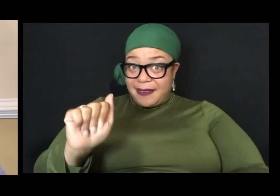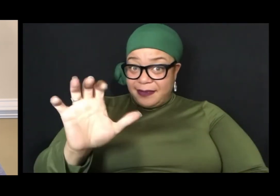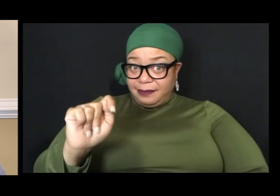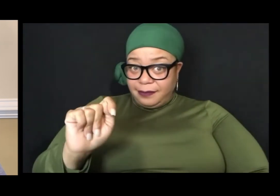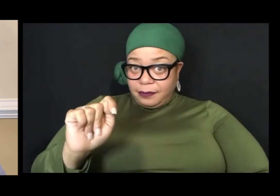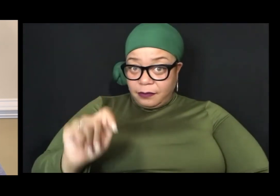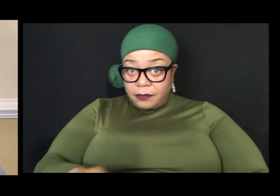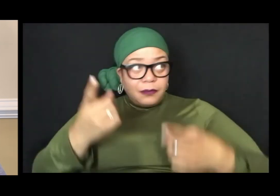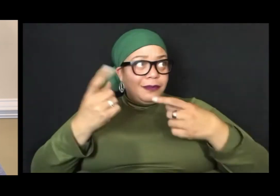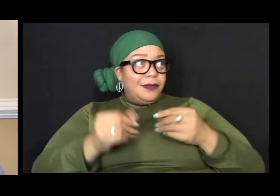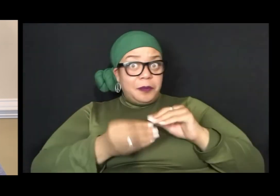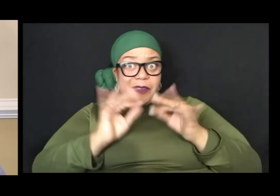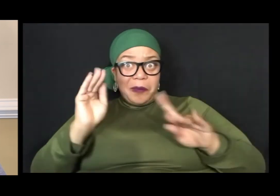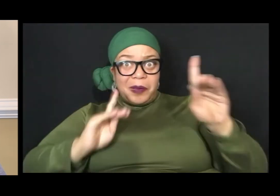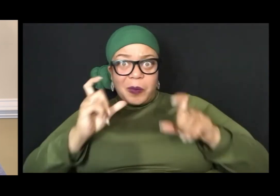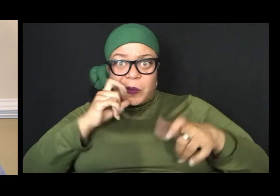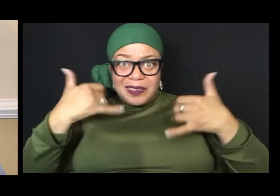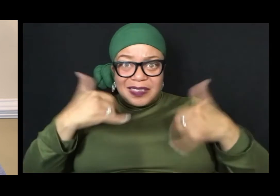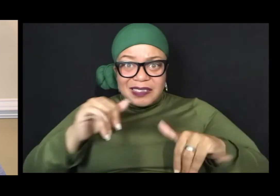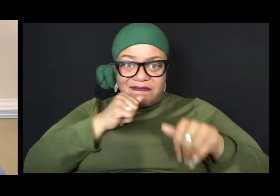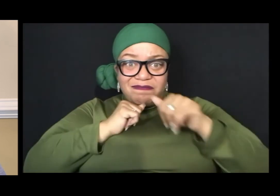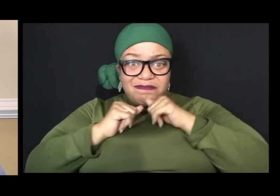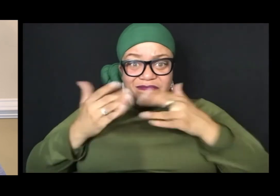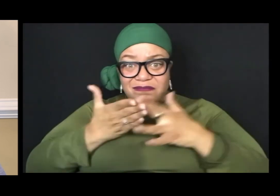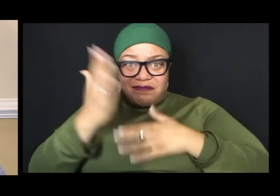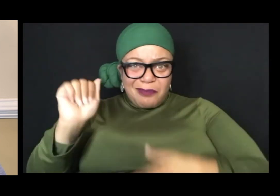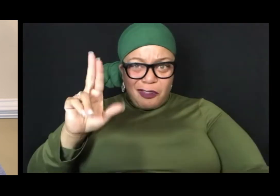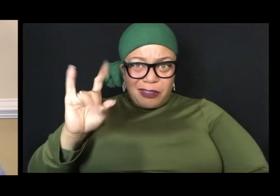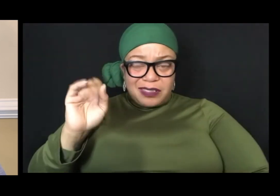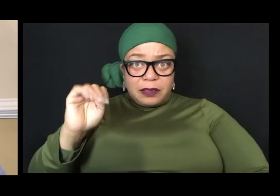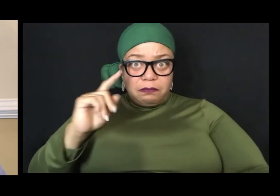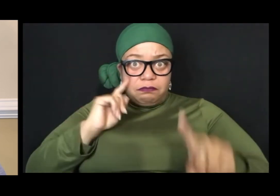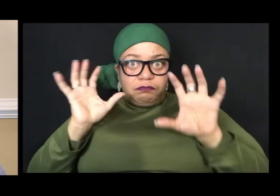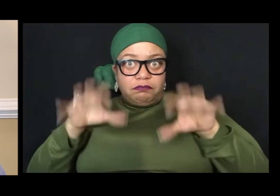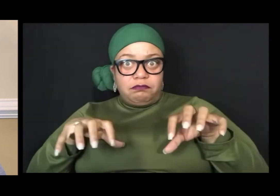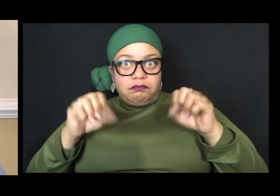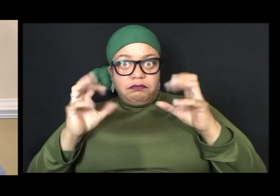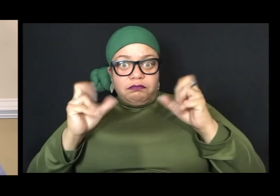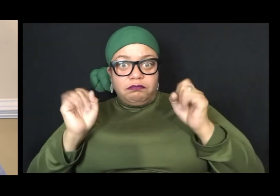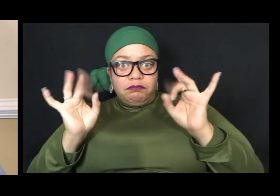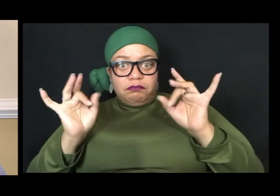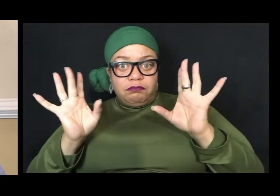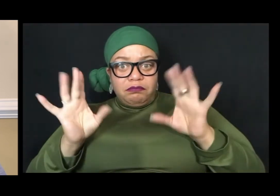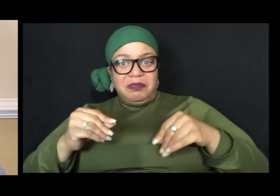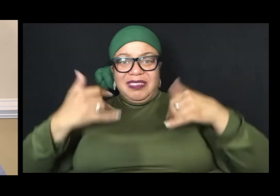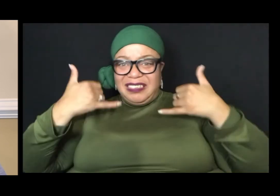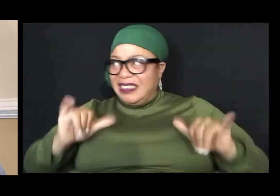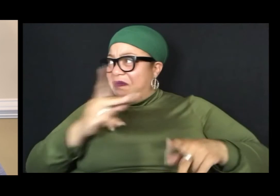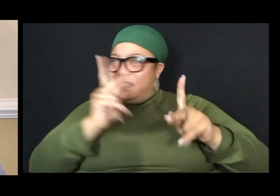the number of people still experiencing autism is surprising, and those who are still